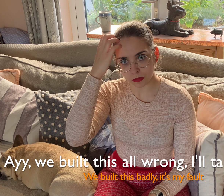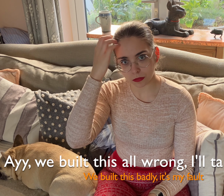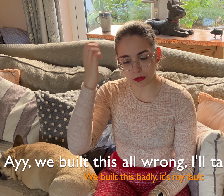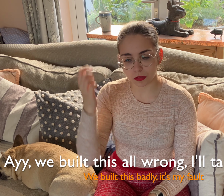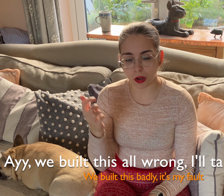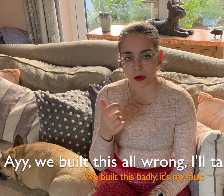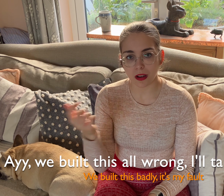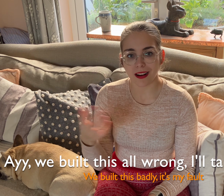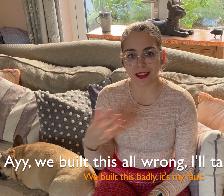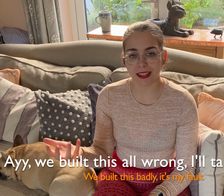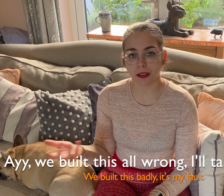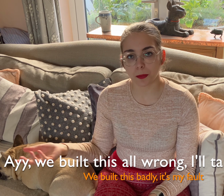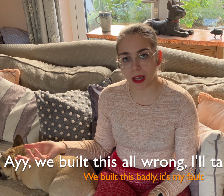So I take the blame.